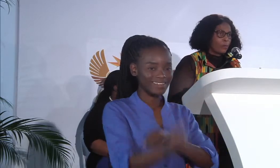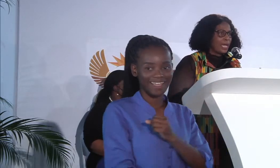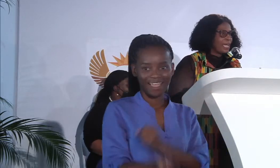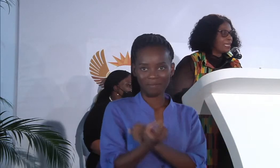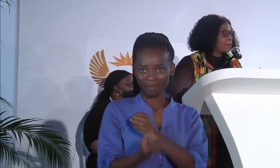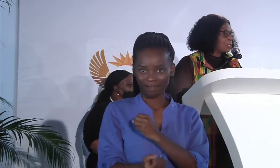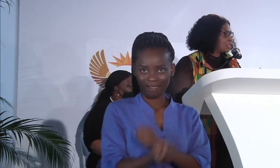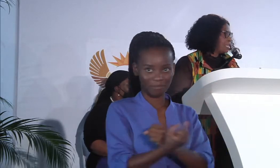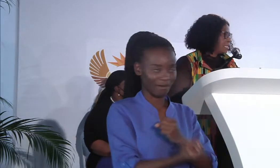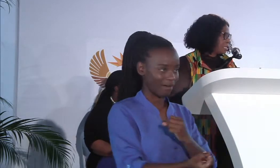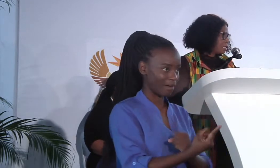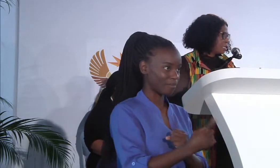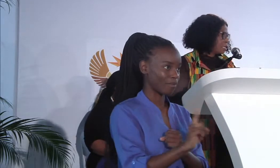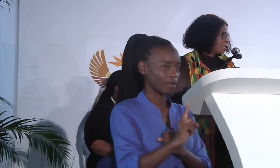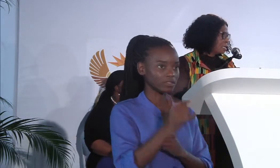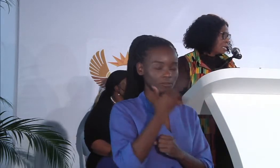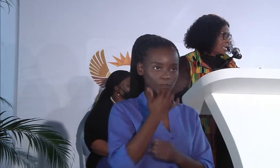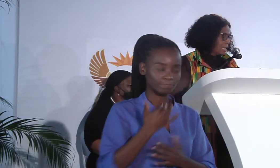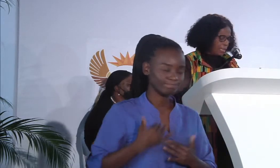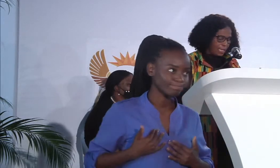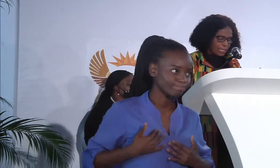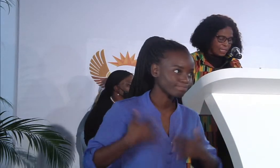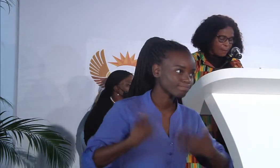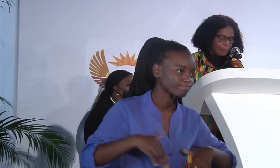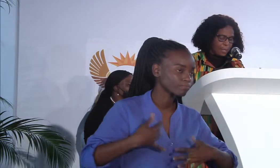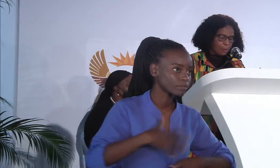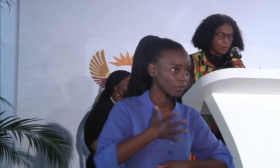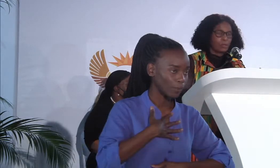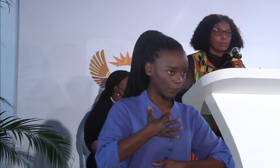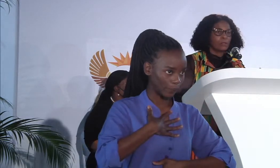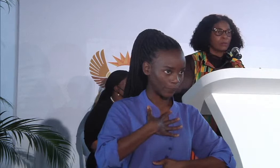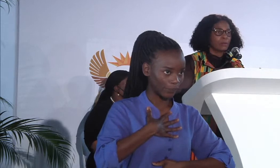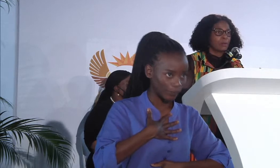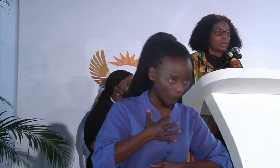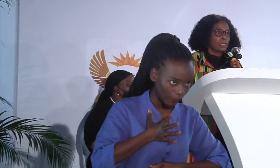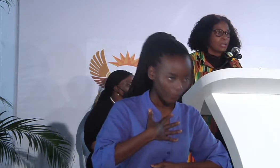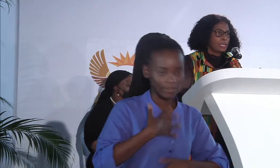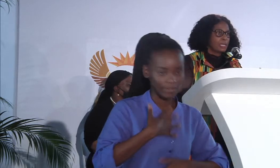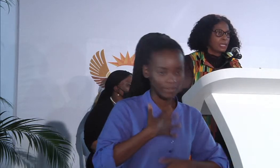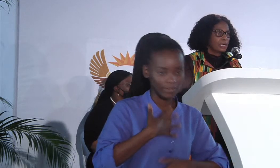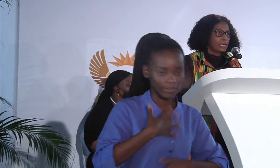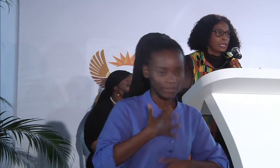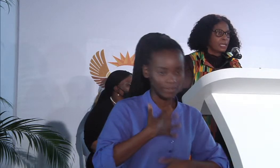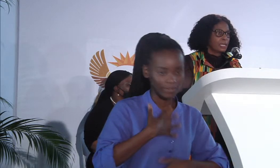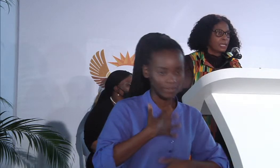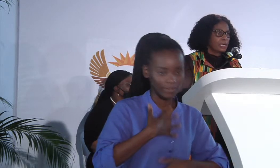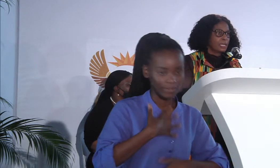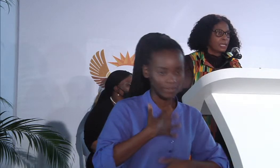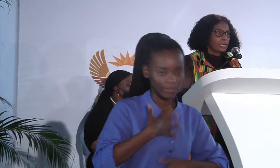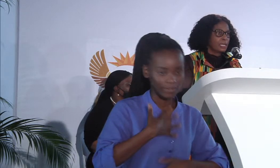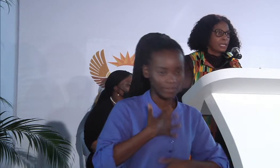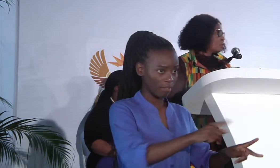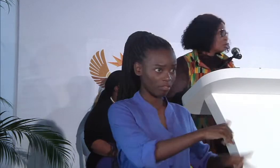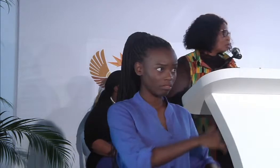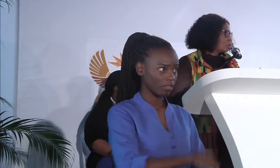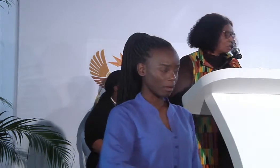We highly appreciate it that some people, it takes a very brave